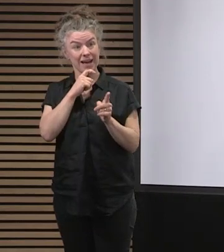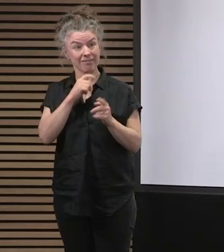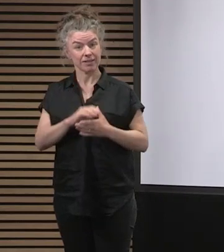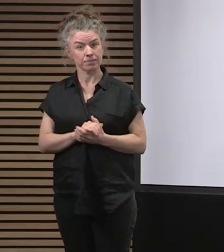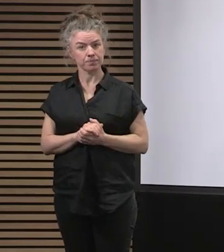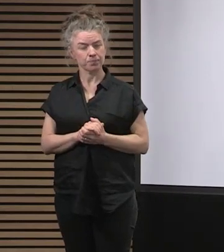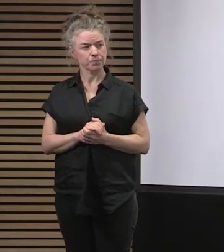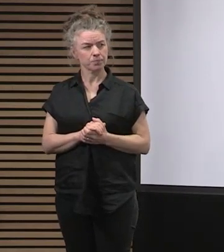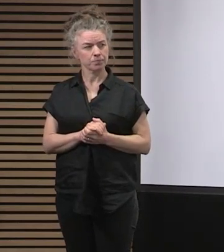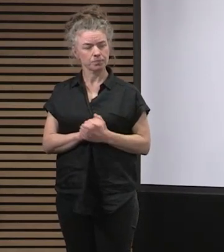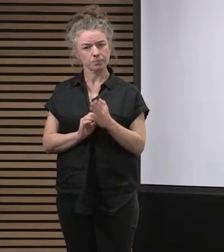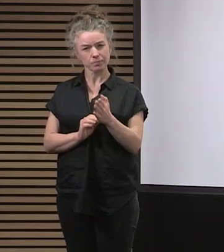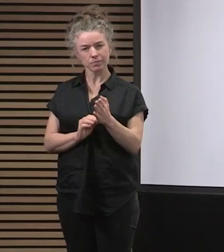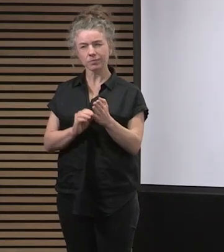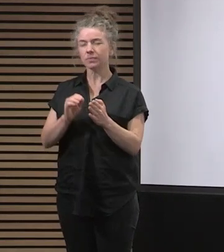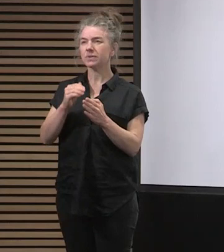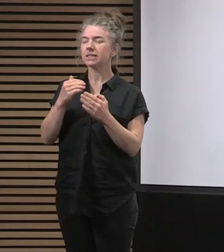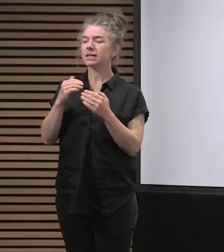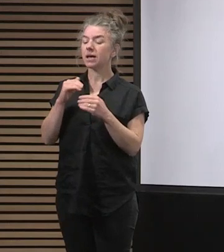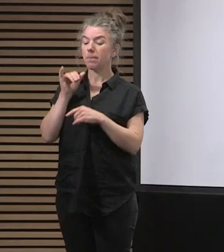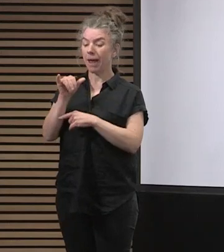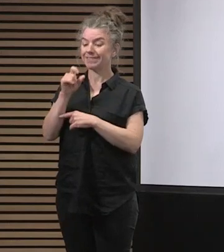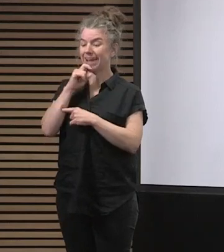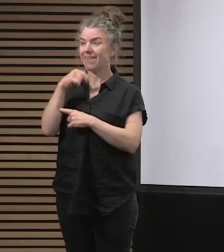mandatory self-isolation when they get home